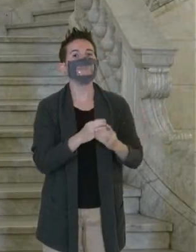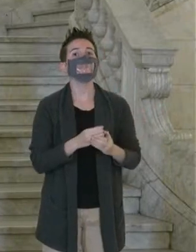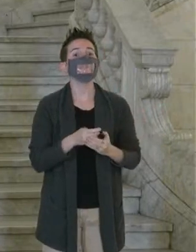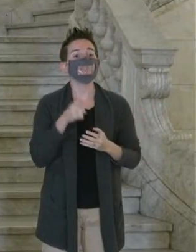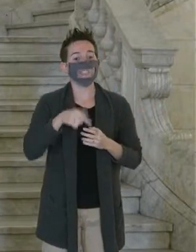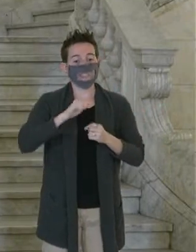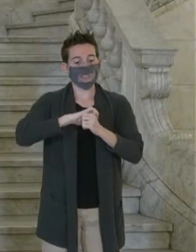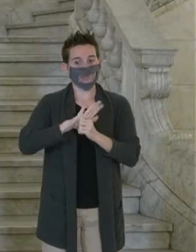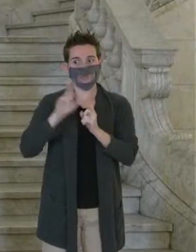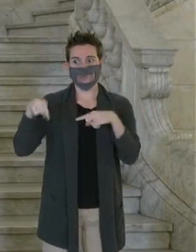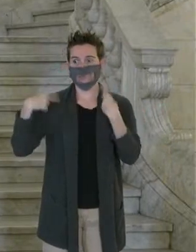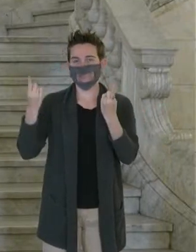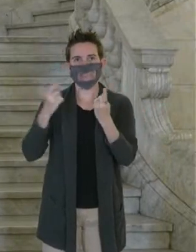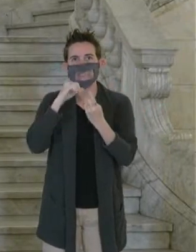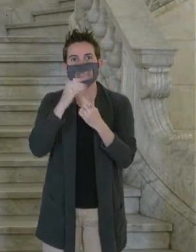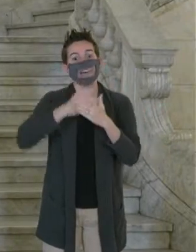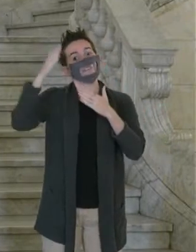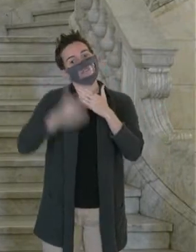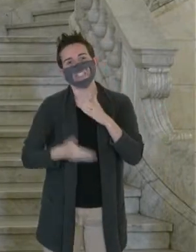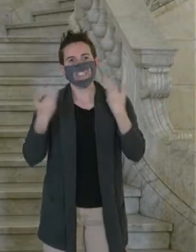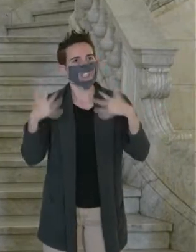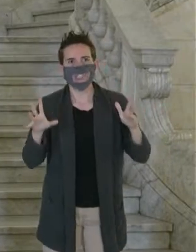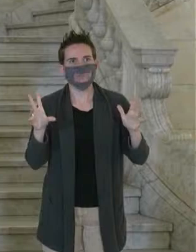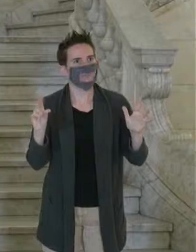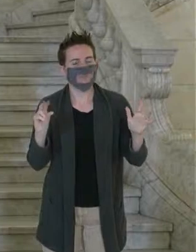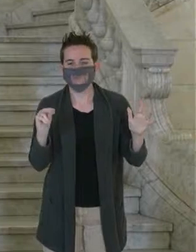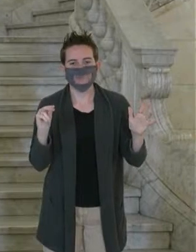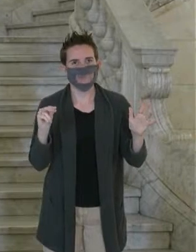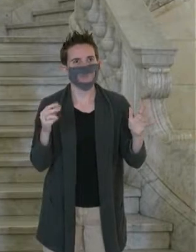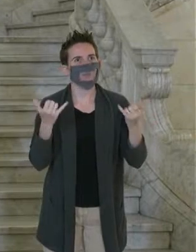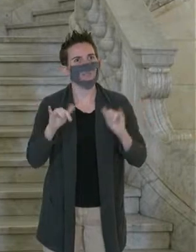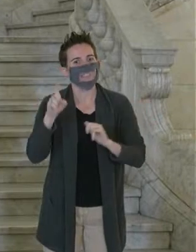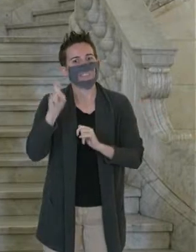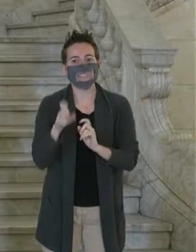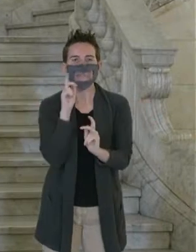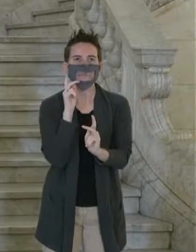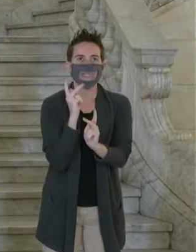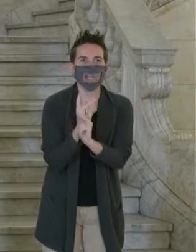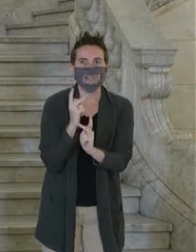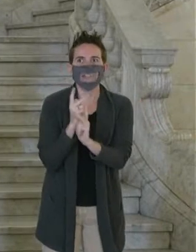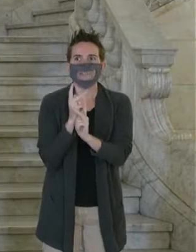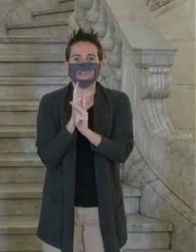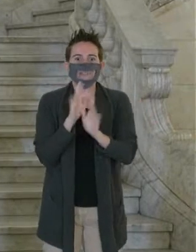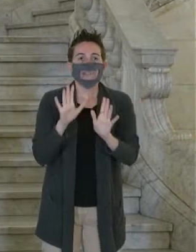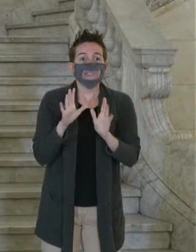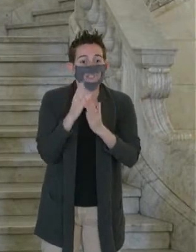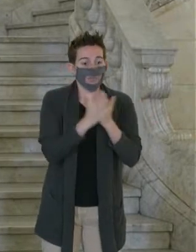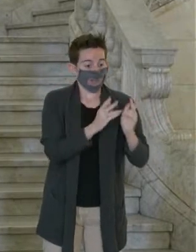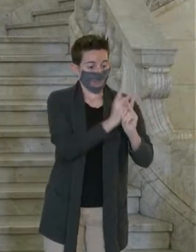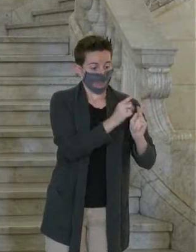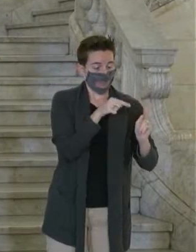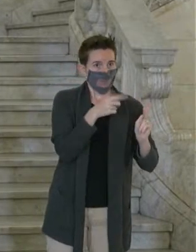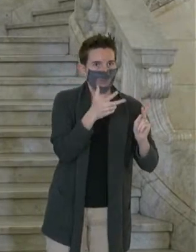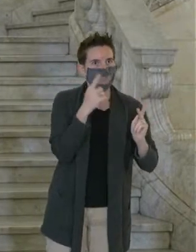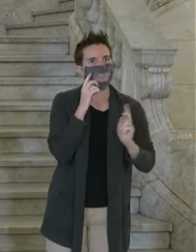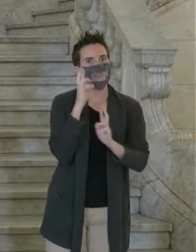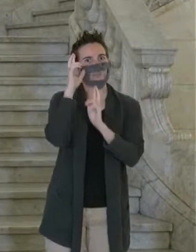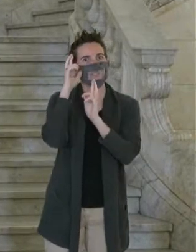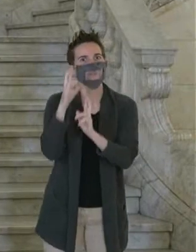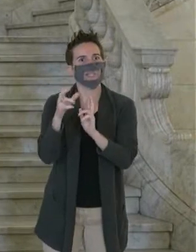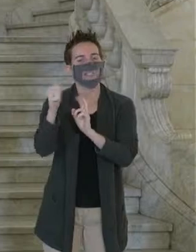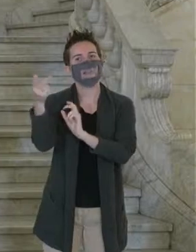This pandemic is far from over, and we must still take precautions, and part of that is respecting the